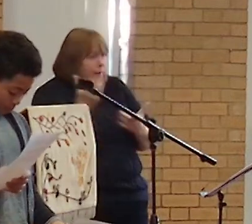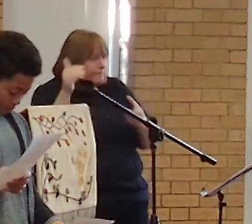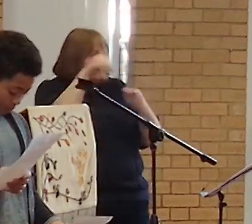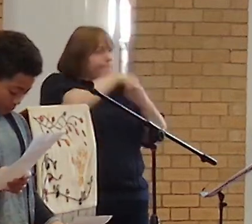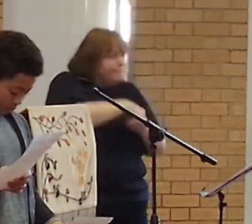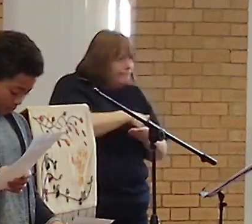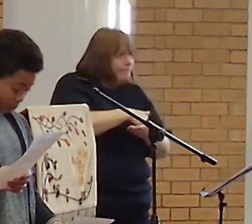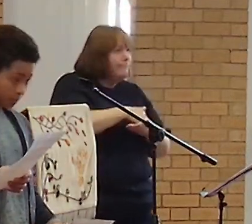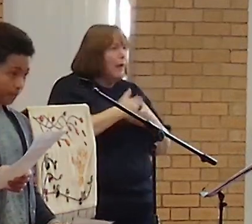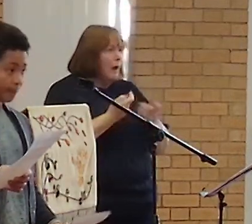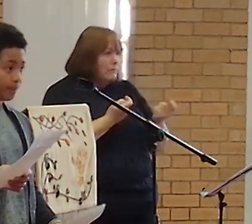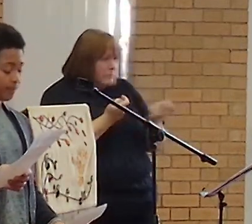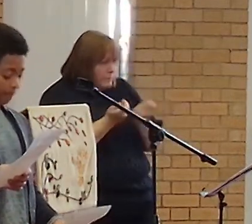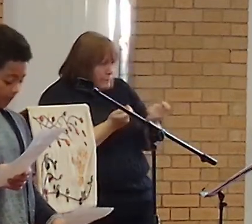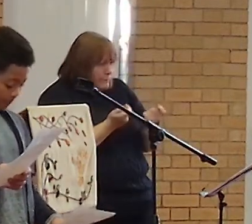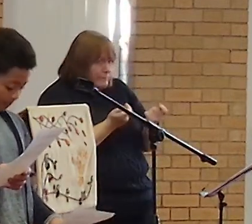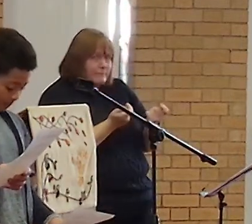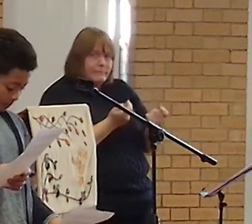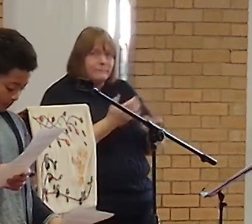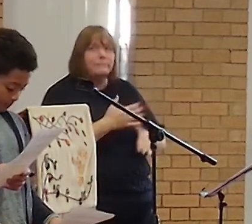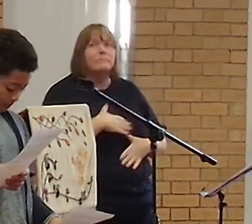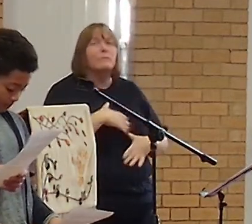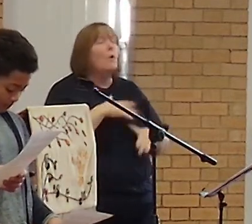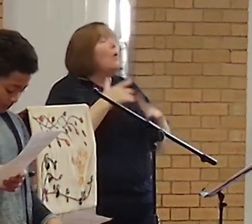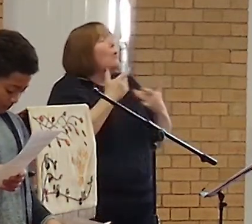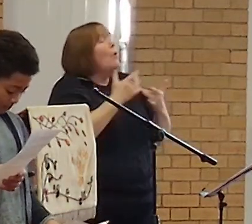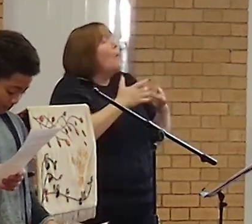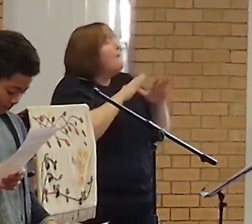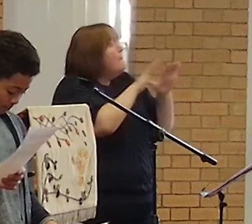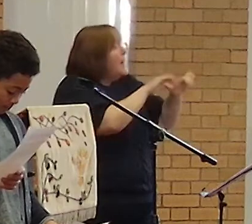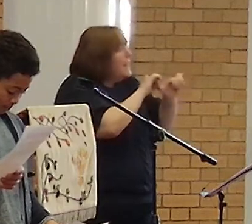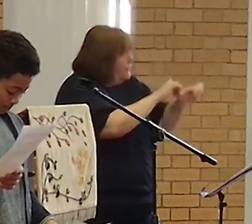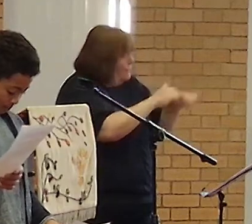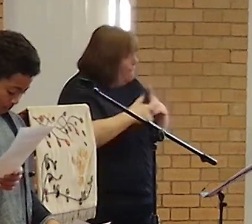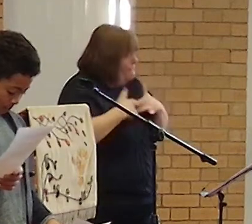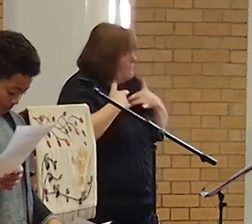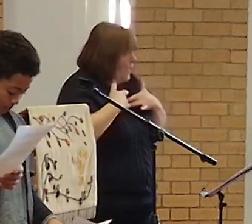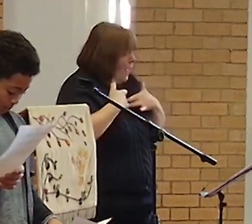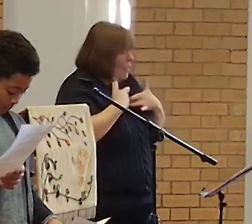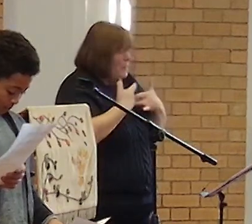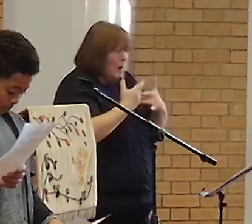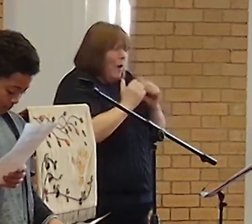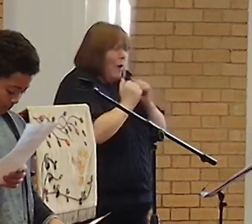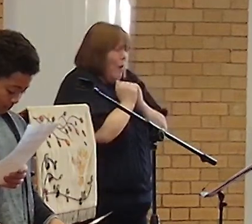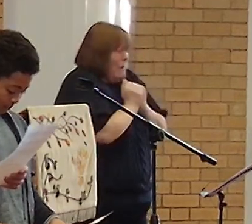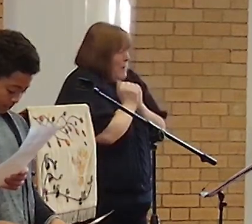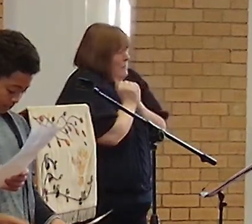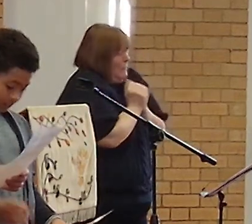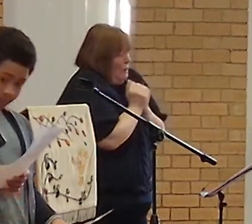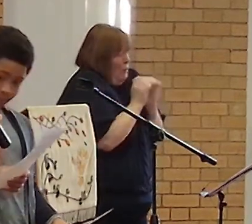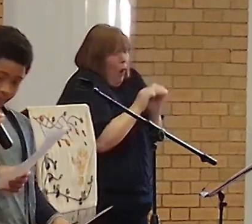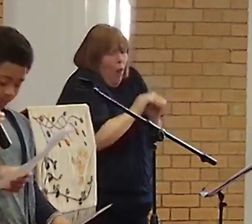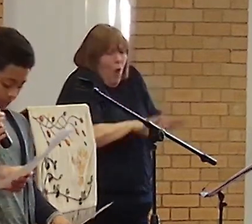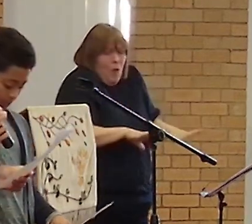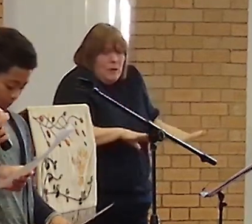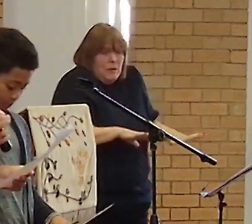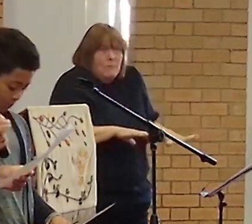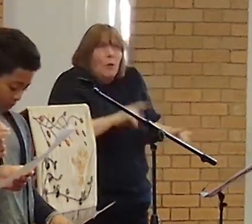You're blessed when you feel you've lost what is most dear to you. Only then can you be embraced by the one most dear to you.